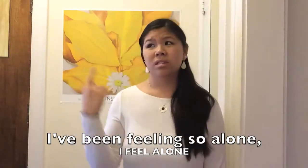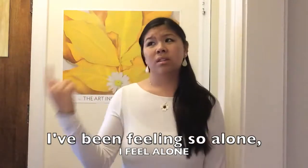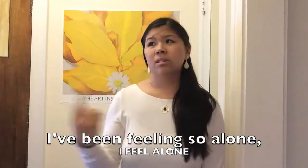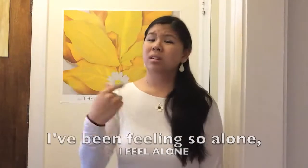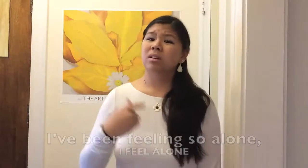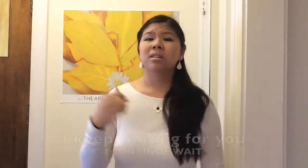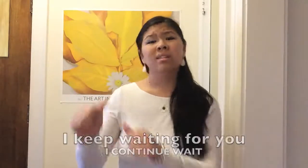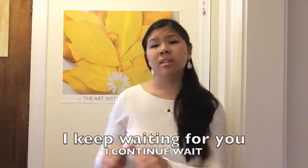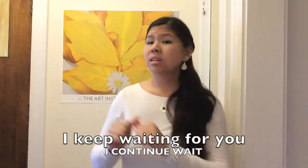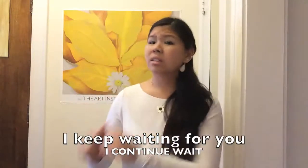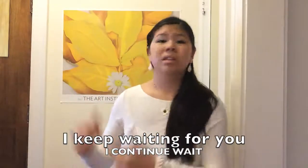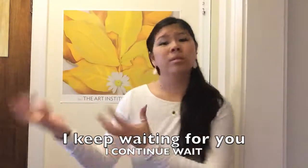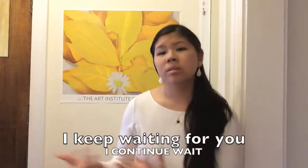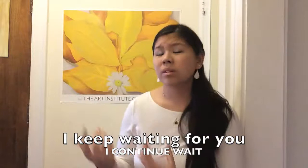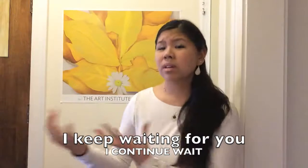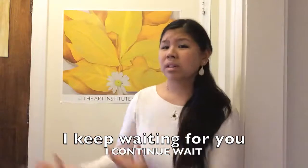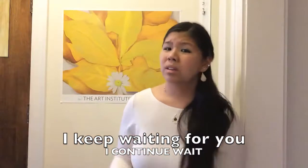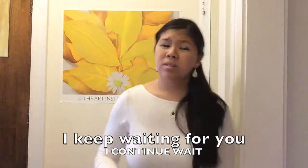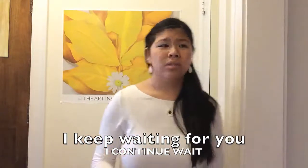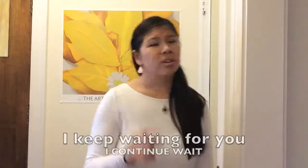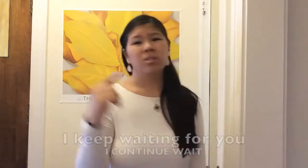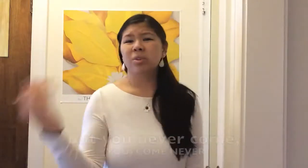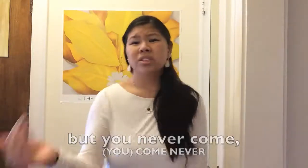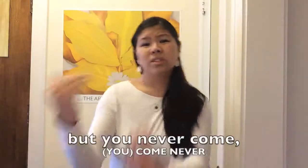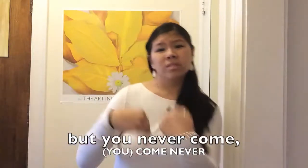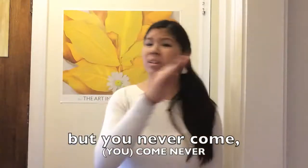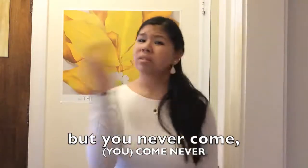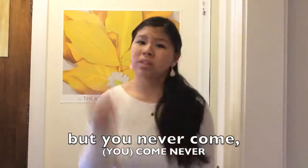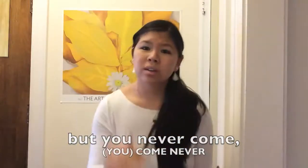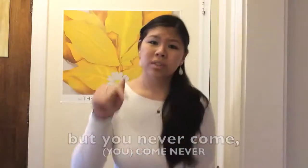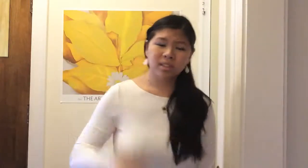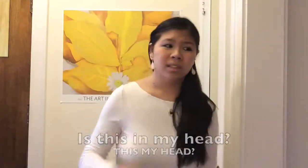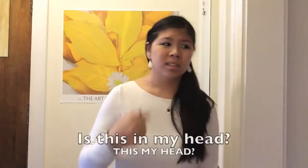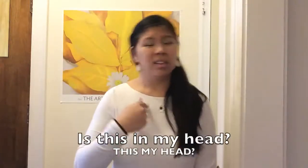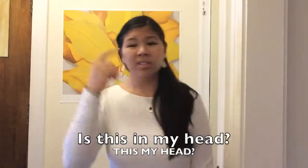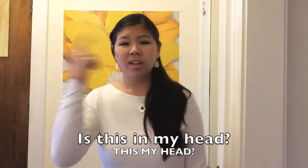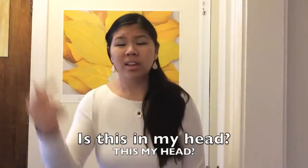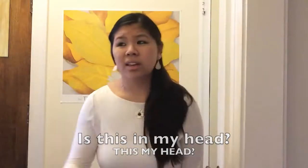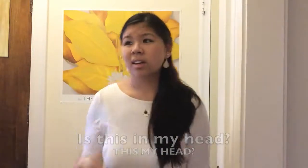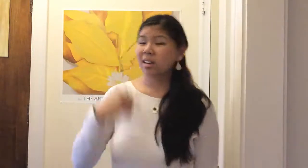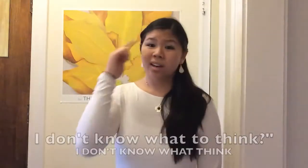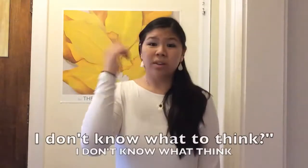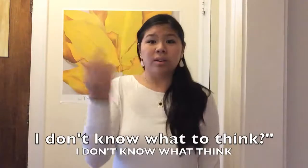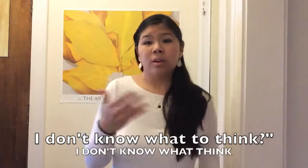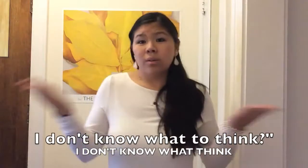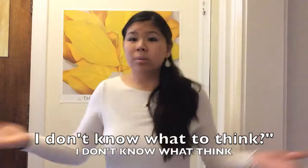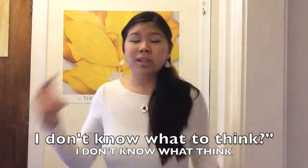so alone I keep waiting for you But you never come Is this in my head I don't know what